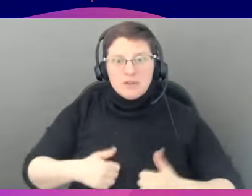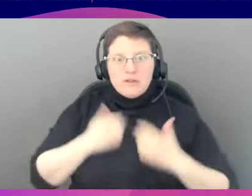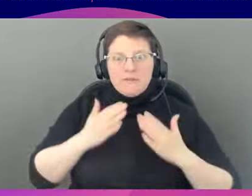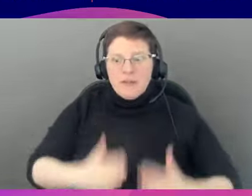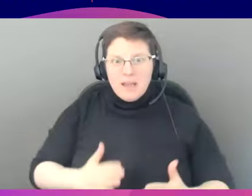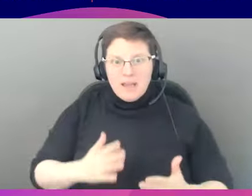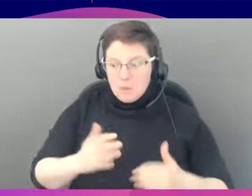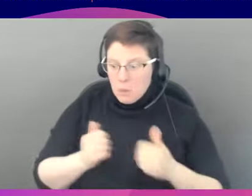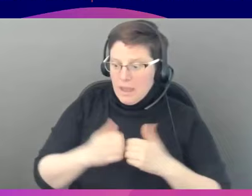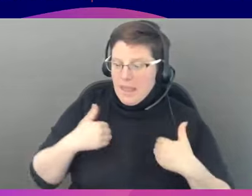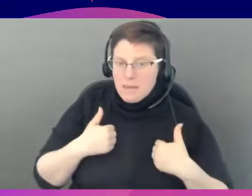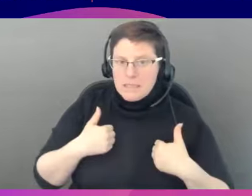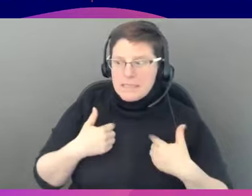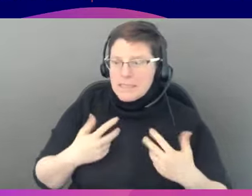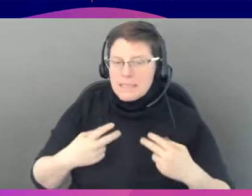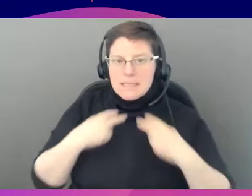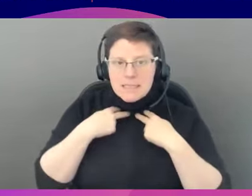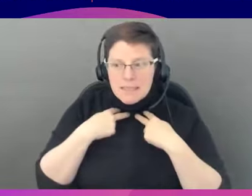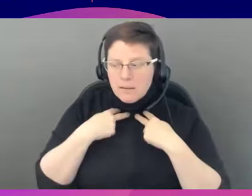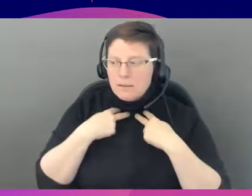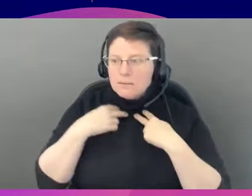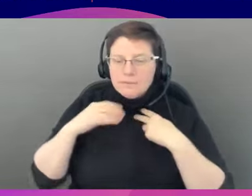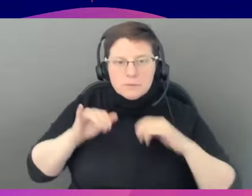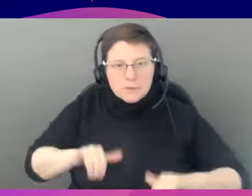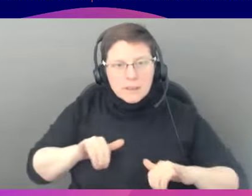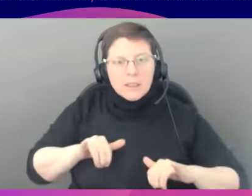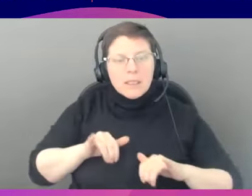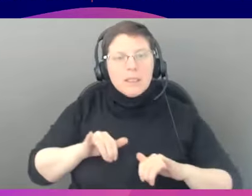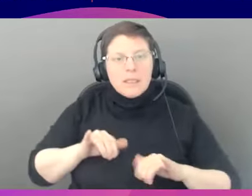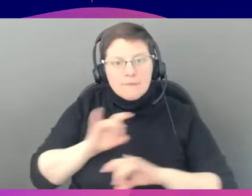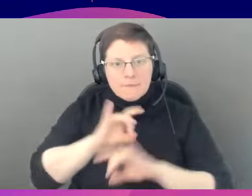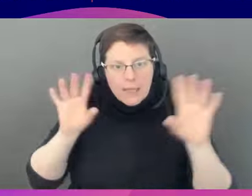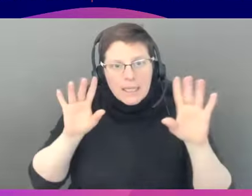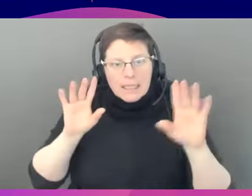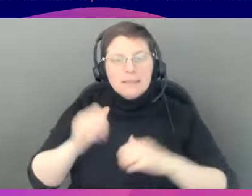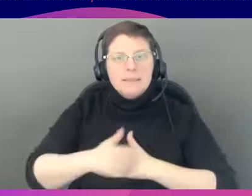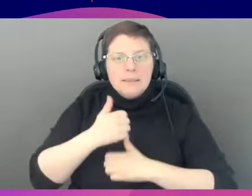with animals stuck in violent and dangerous situations.